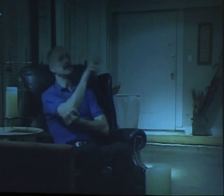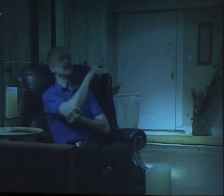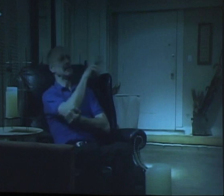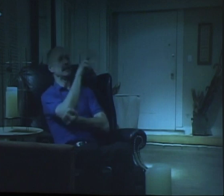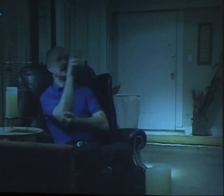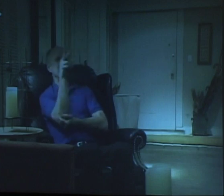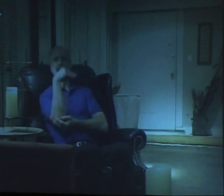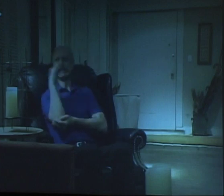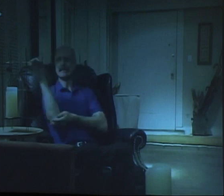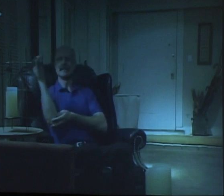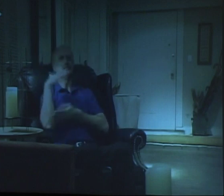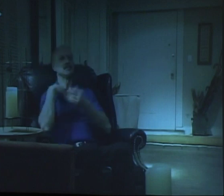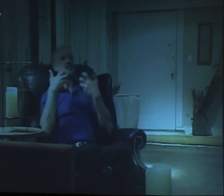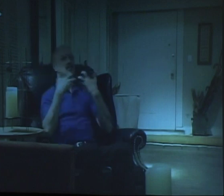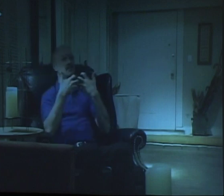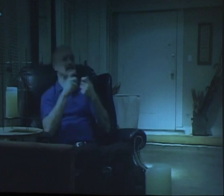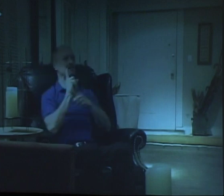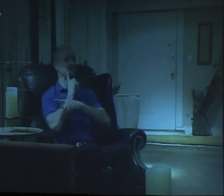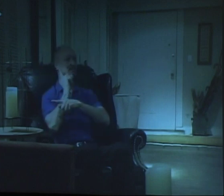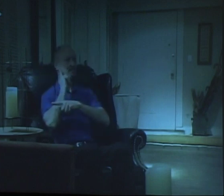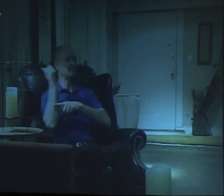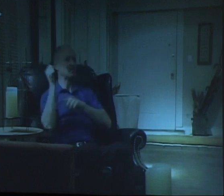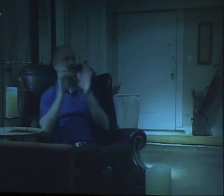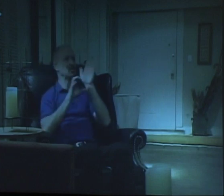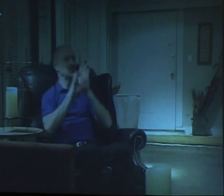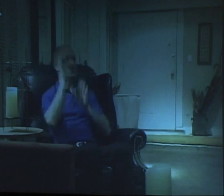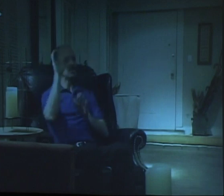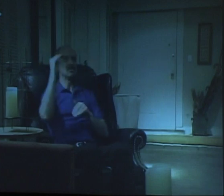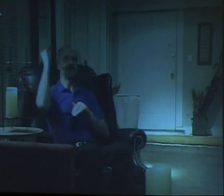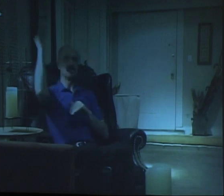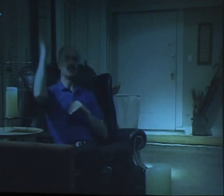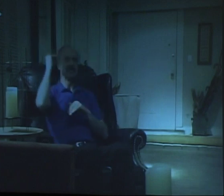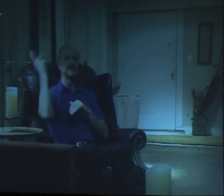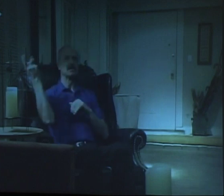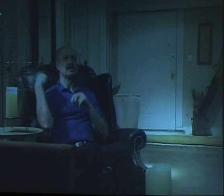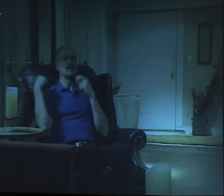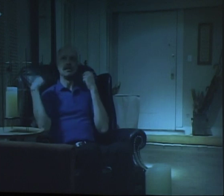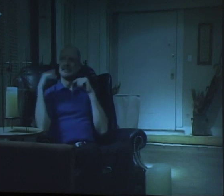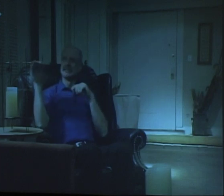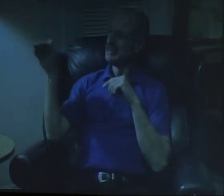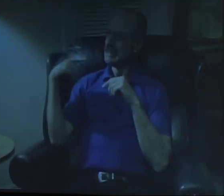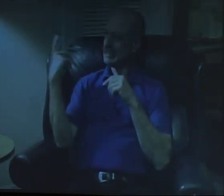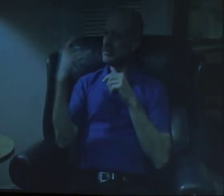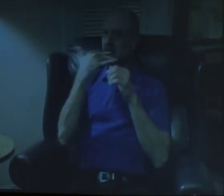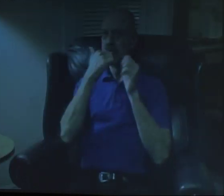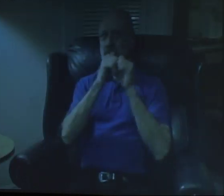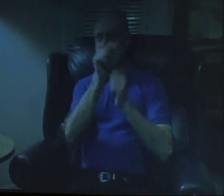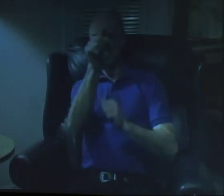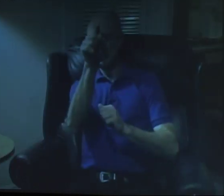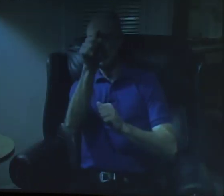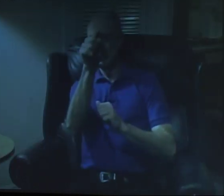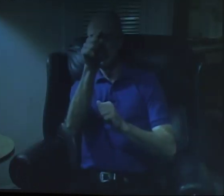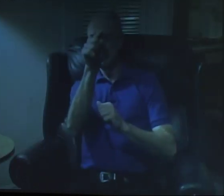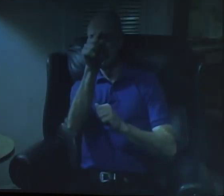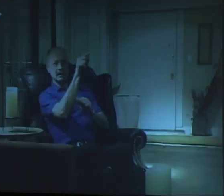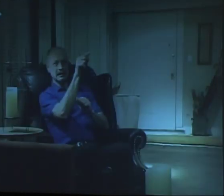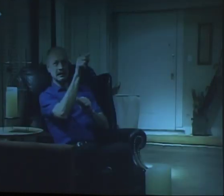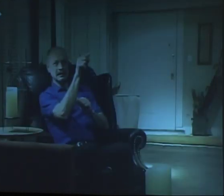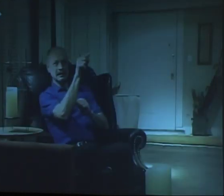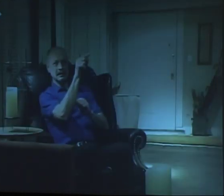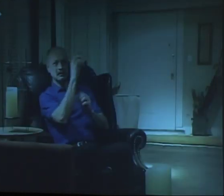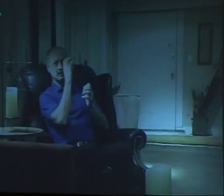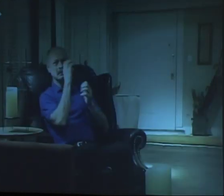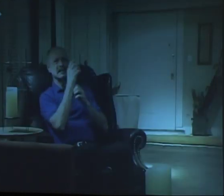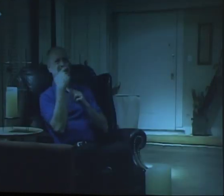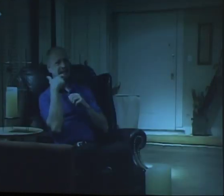looking at my work and looking at each of the figures, and one of my friends who was deaf was over, and I said, there's